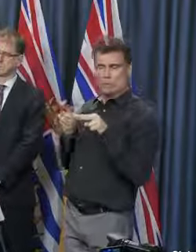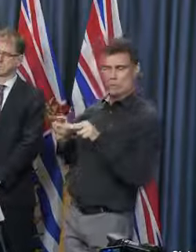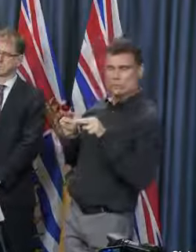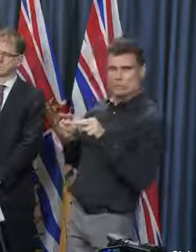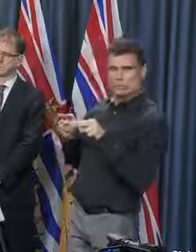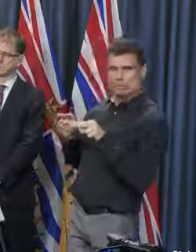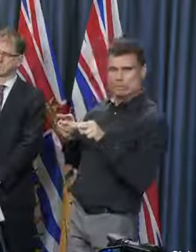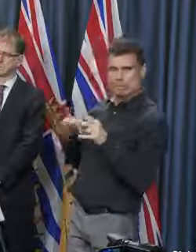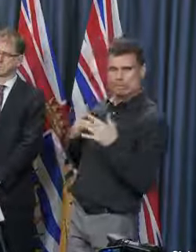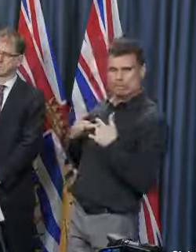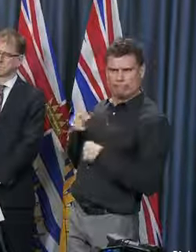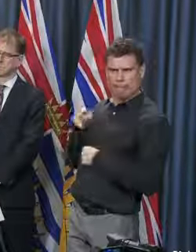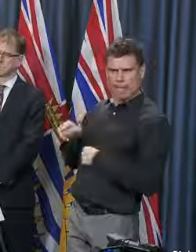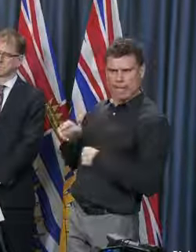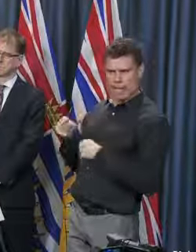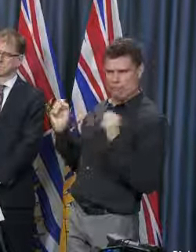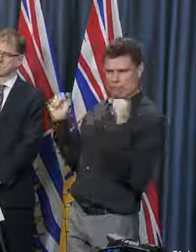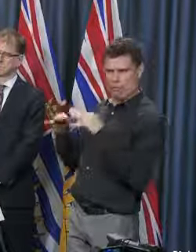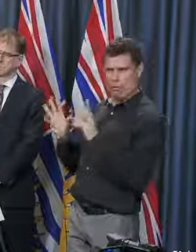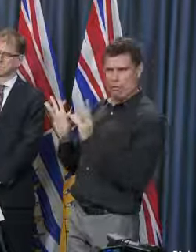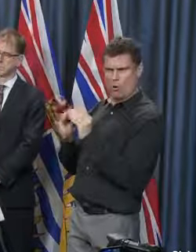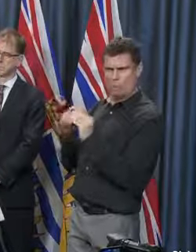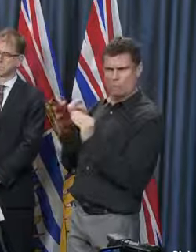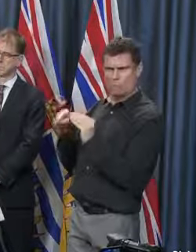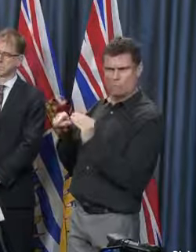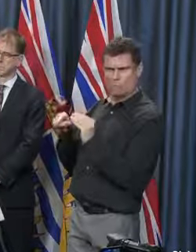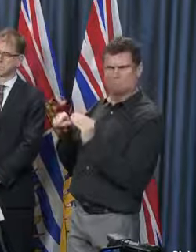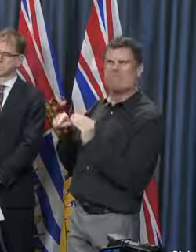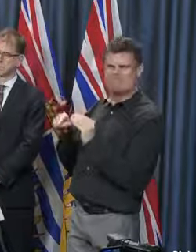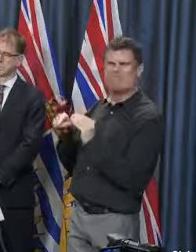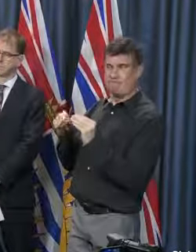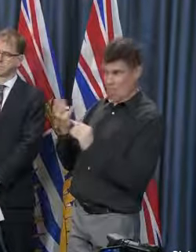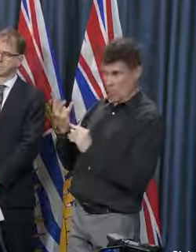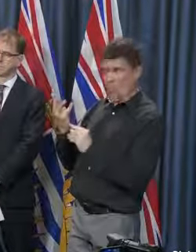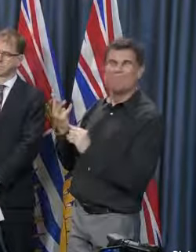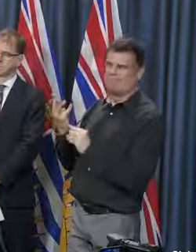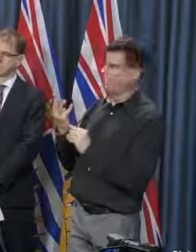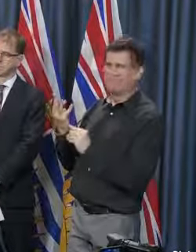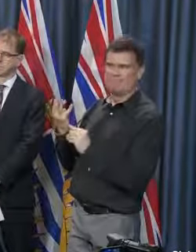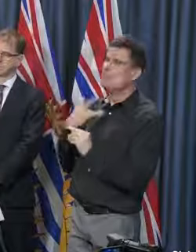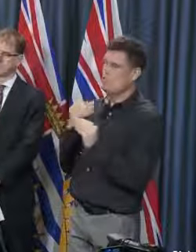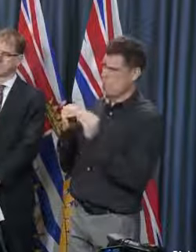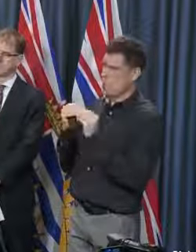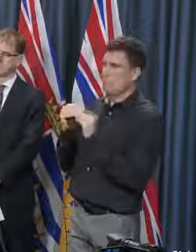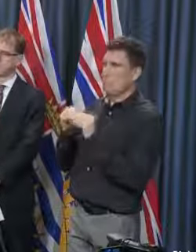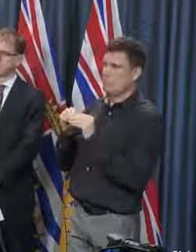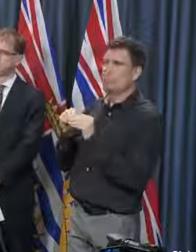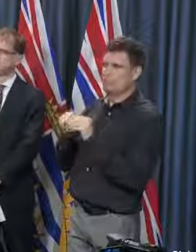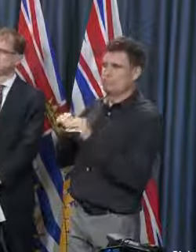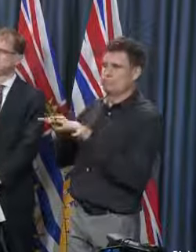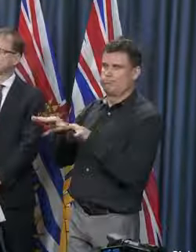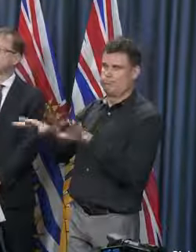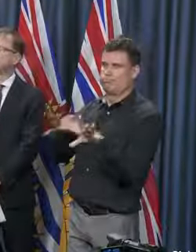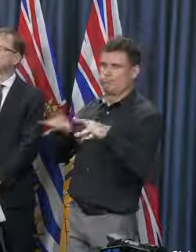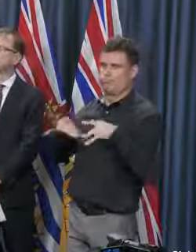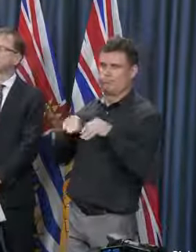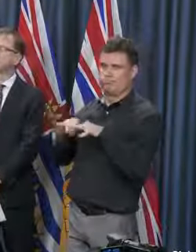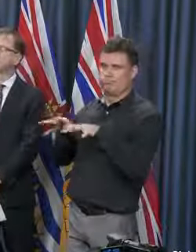identified from that conference at other provinces across Canada, and